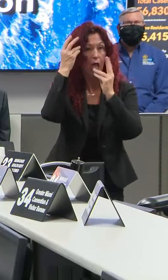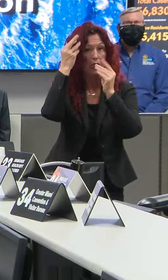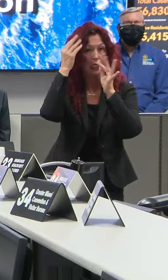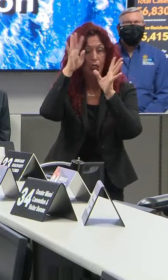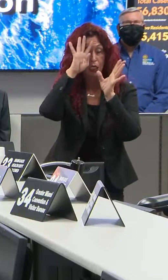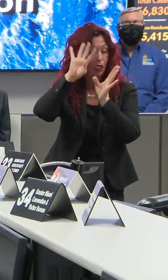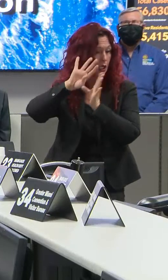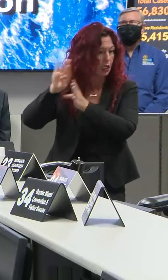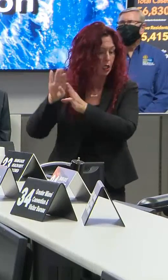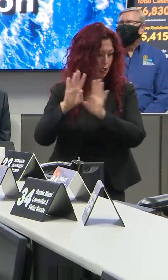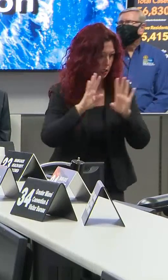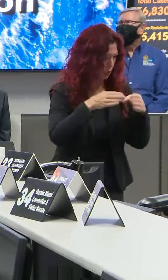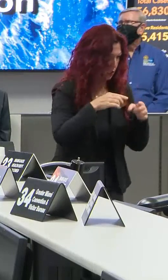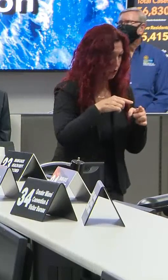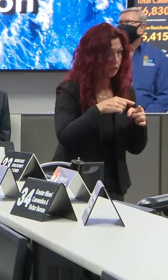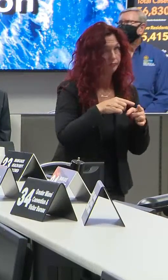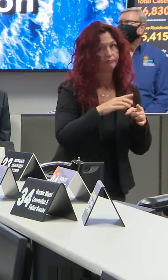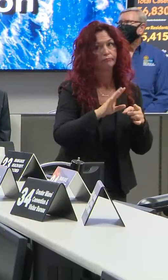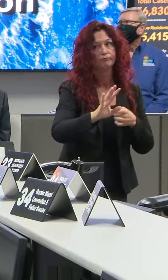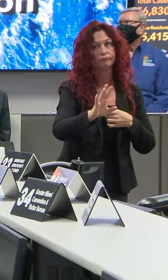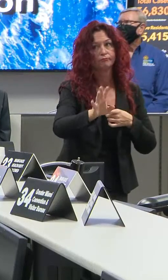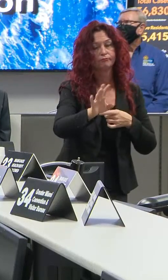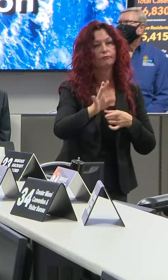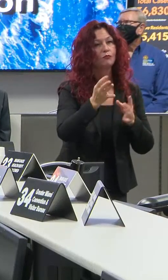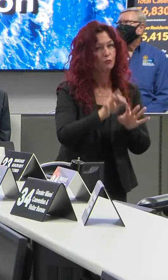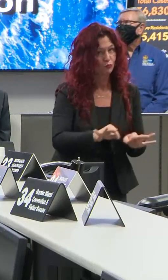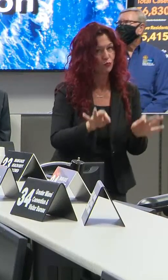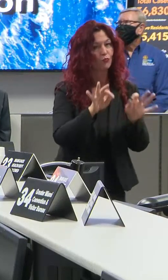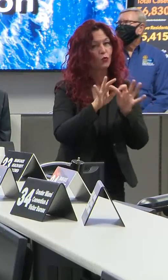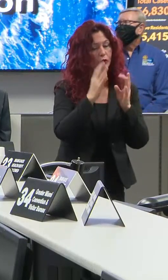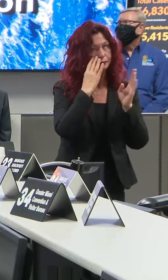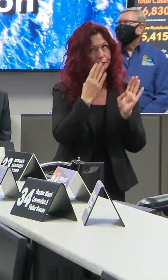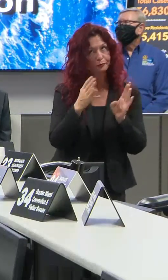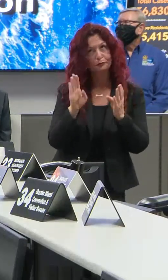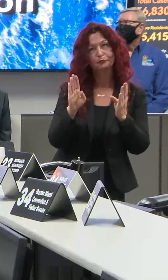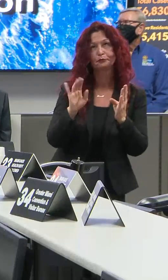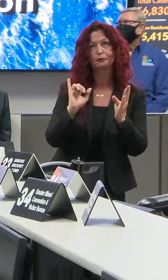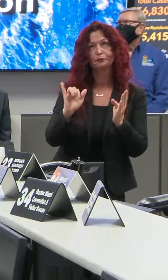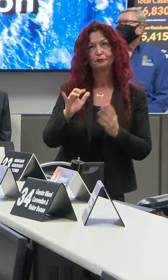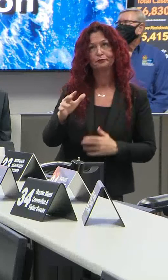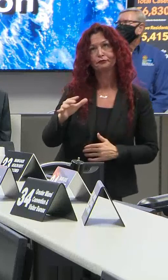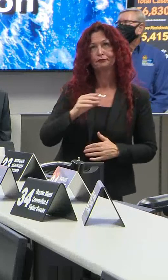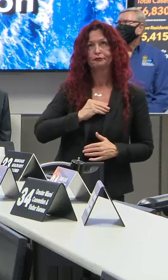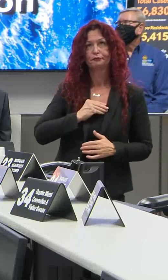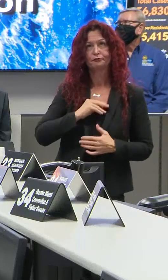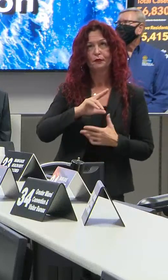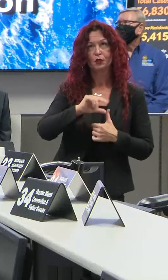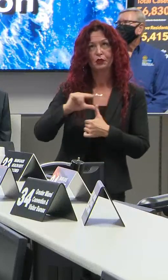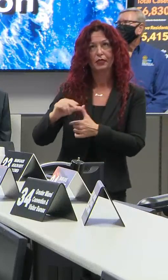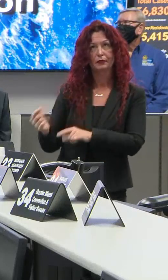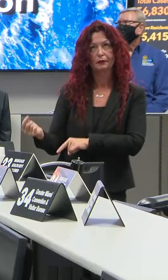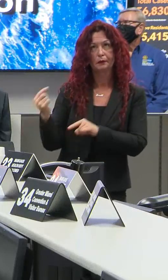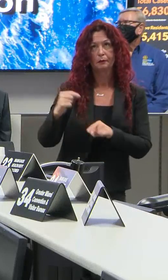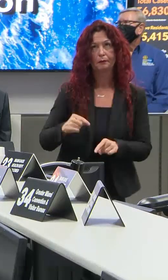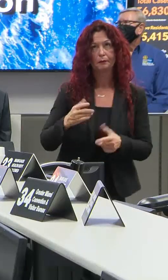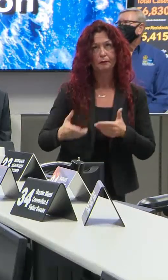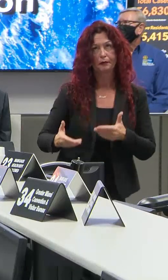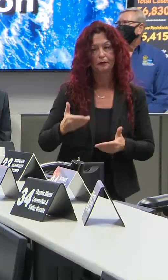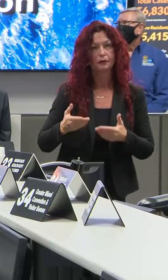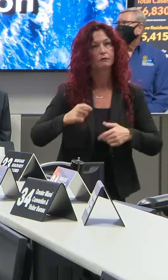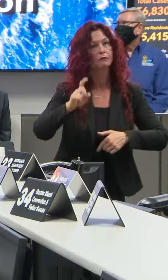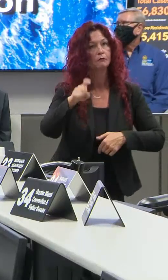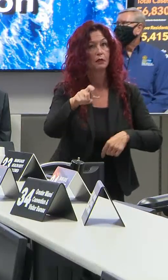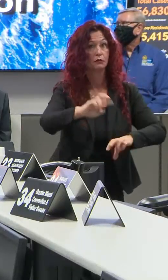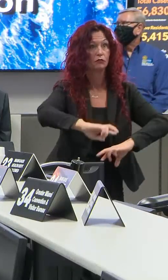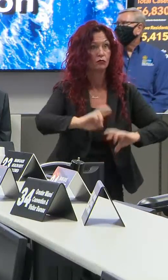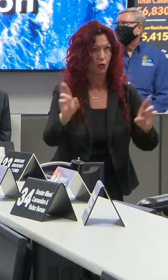your household to use in the aftermath of a storm. As we have asked residents during this pandemic, please do not